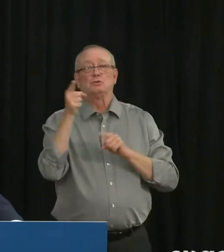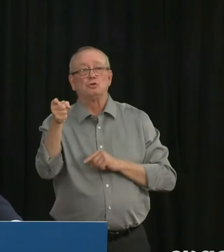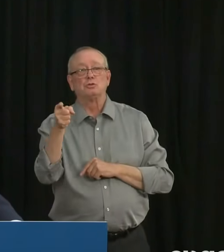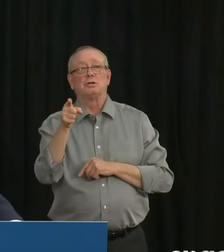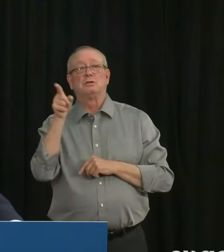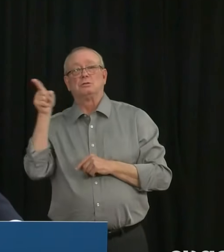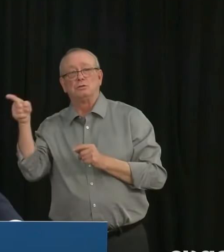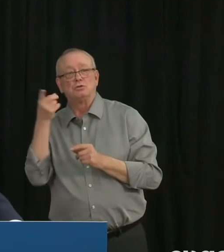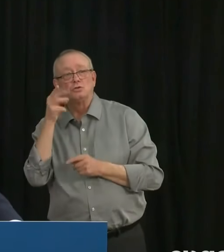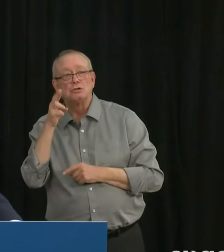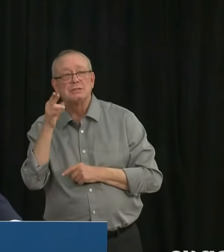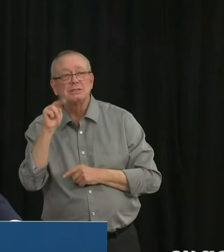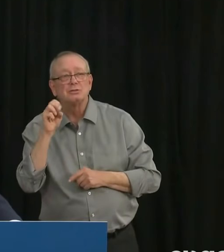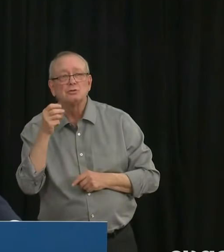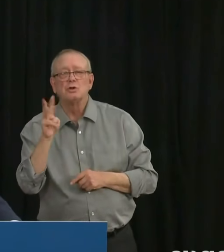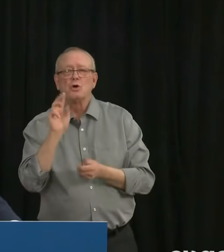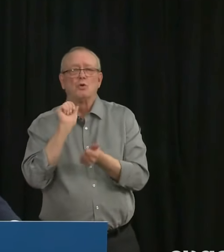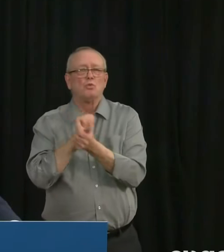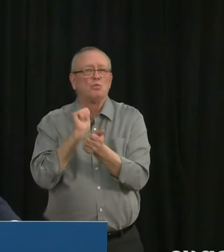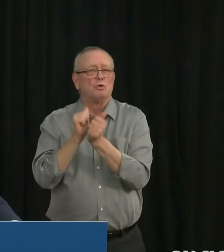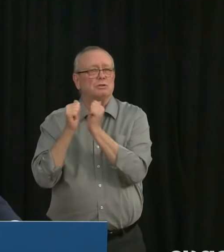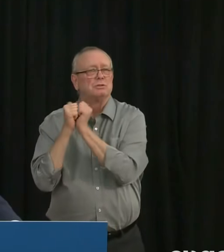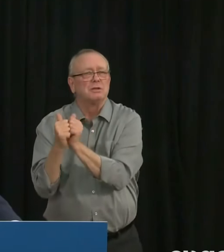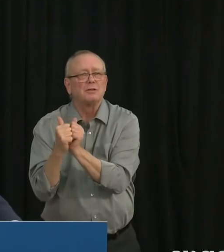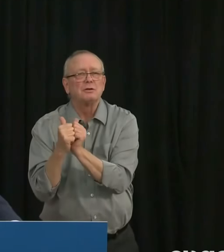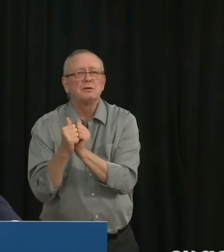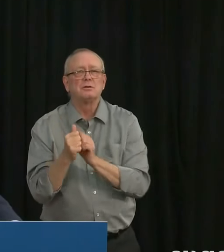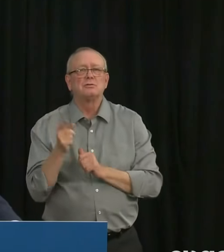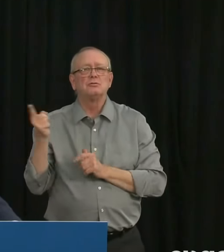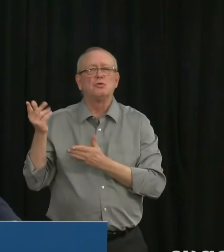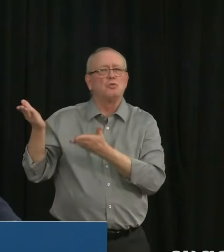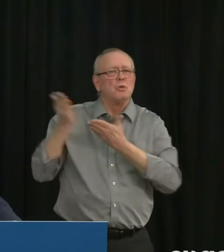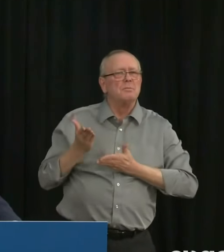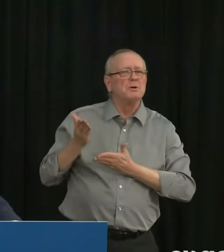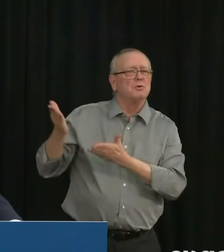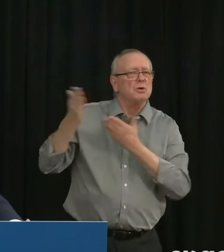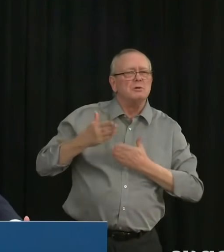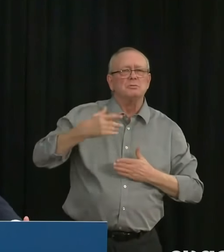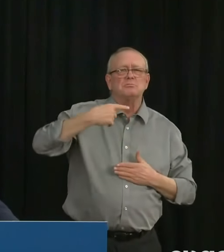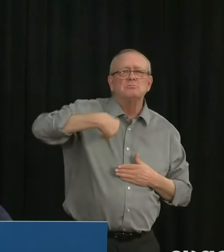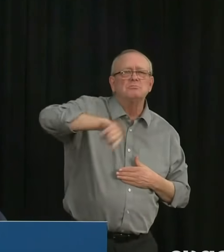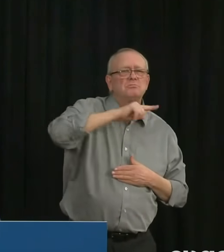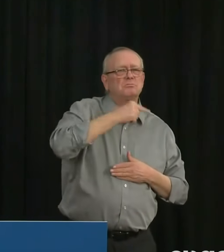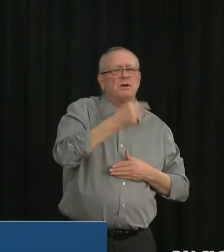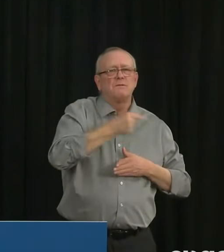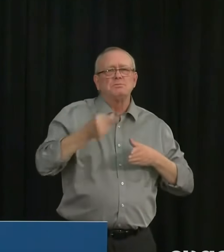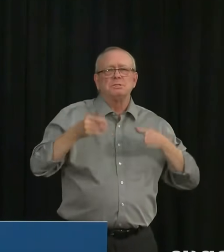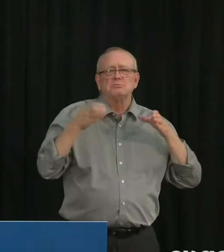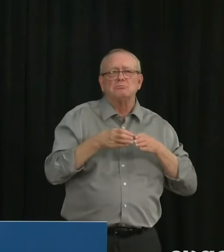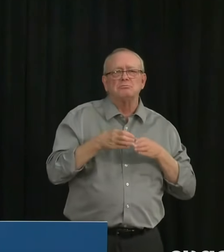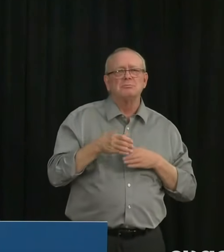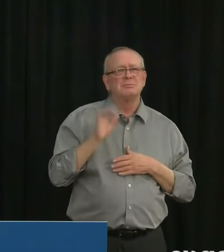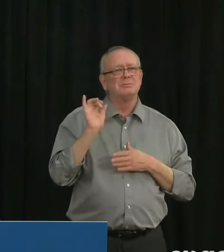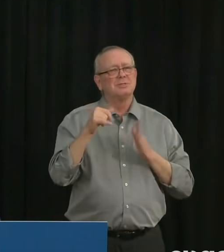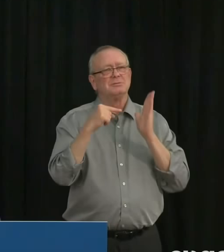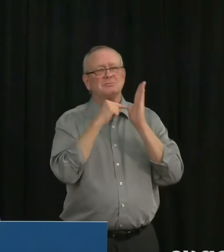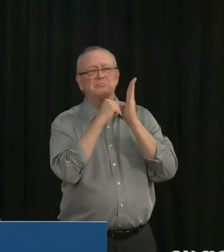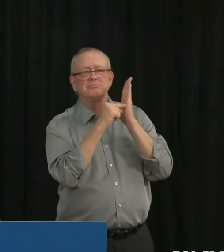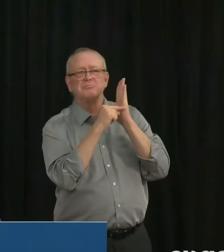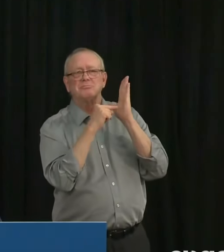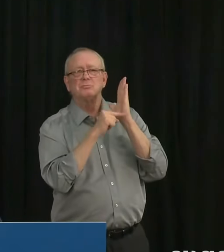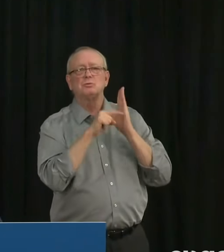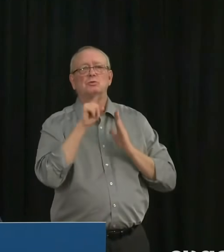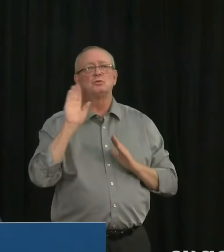detailed, evidence-based recommendations to me and to Alberta's government as legislated in the Public Health Act. She has